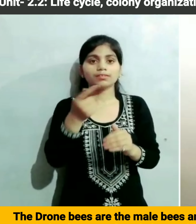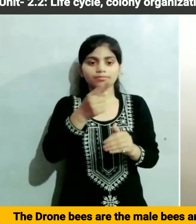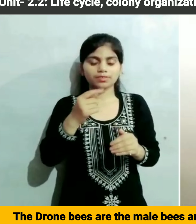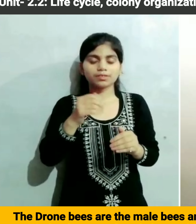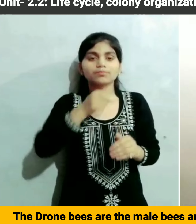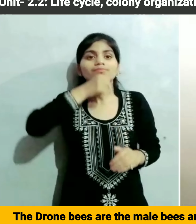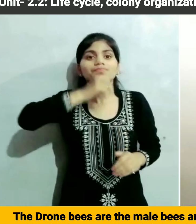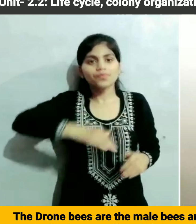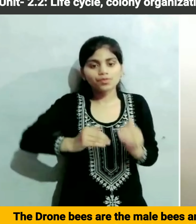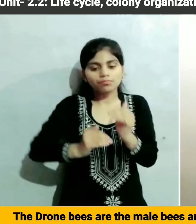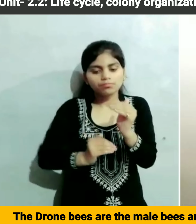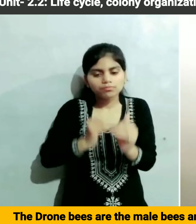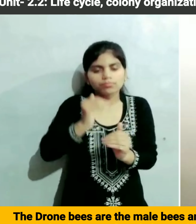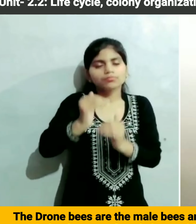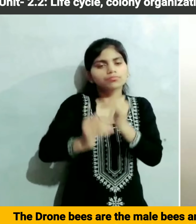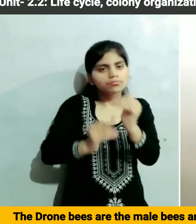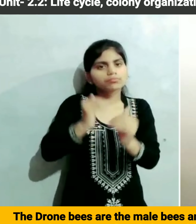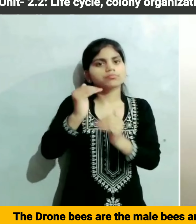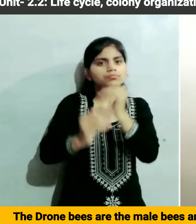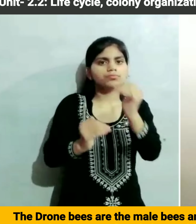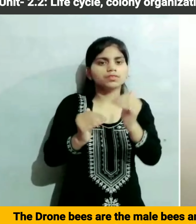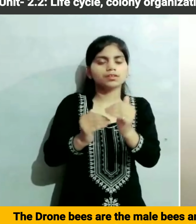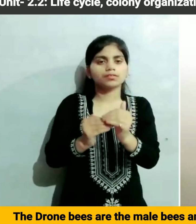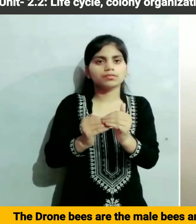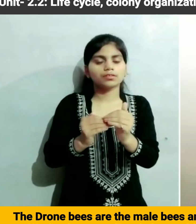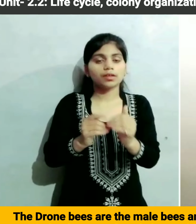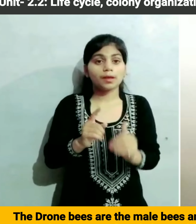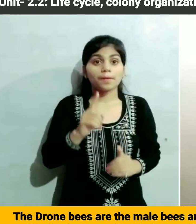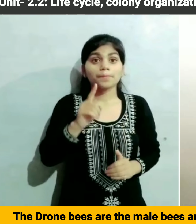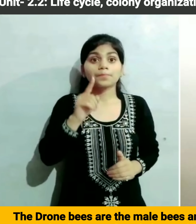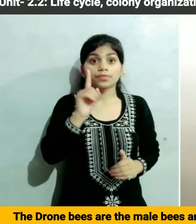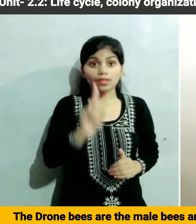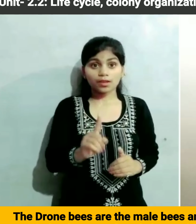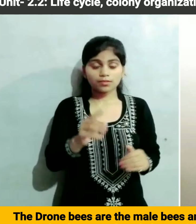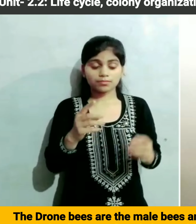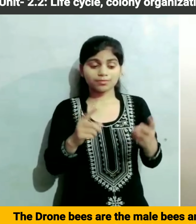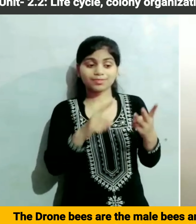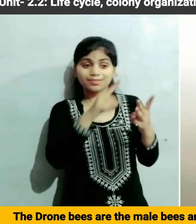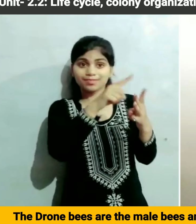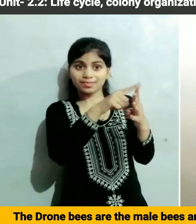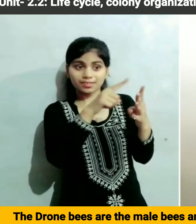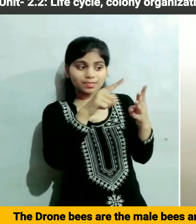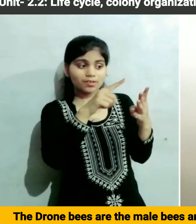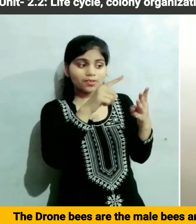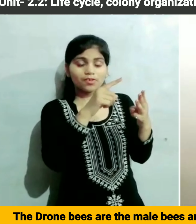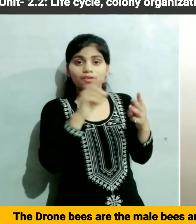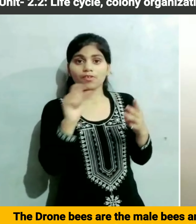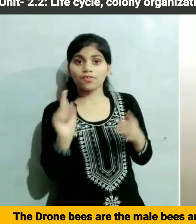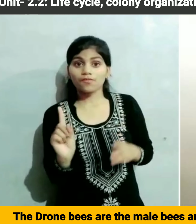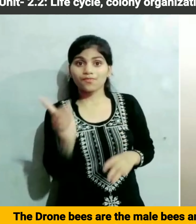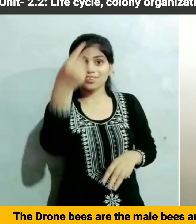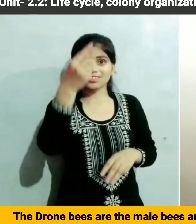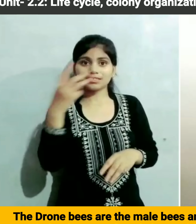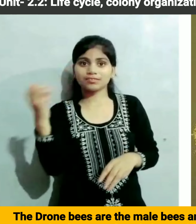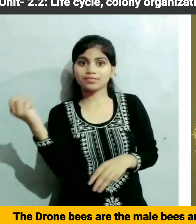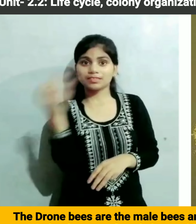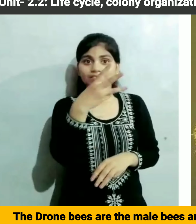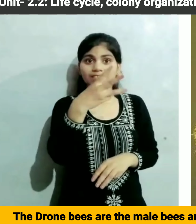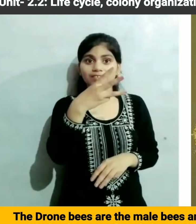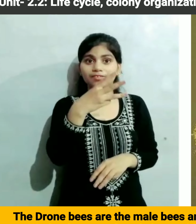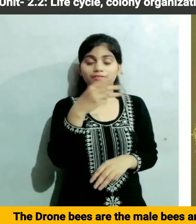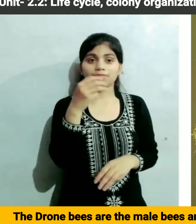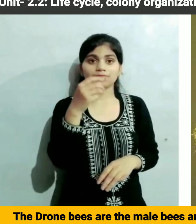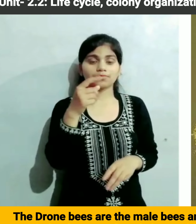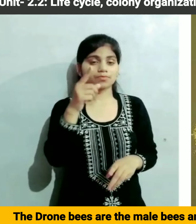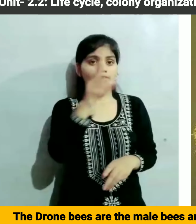organs. For the first 3 weeks of their lives, worker bees perform